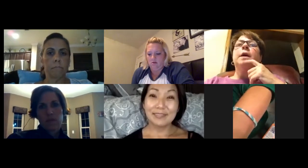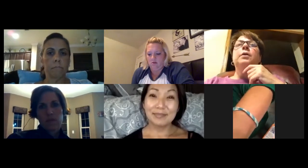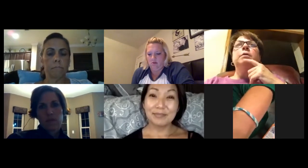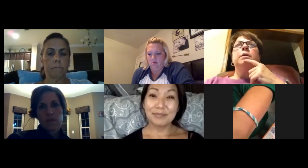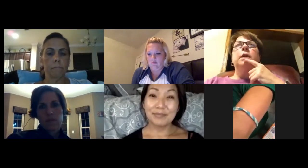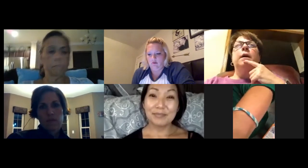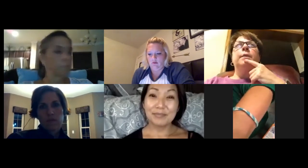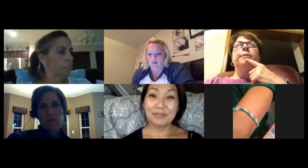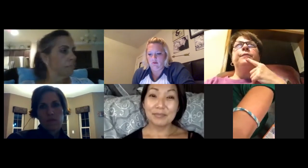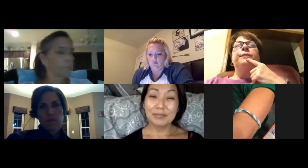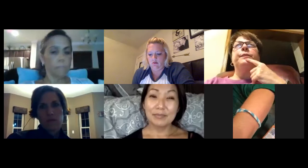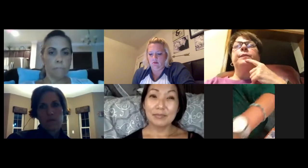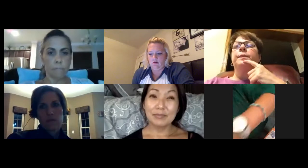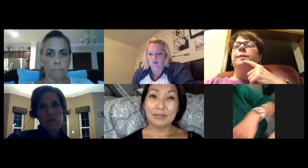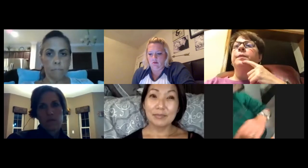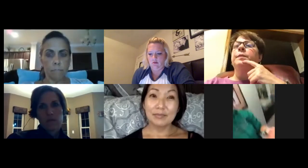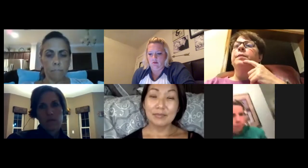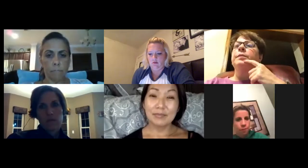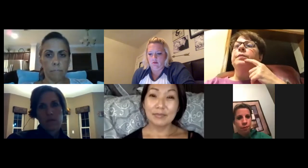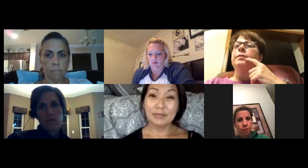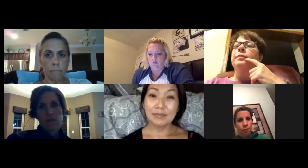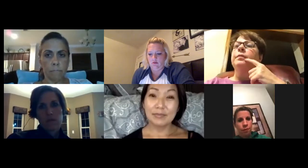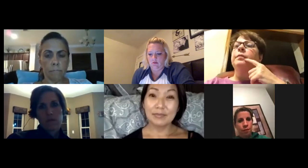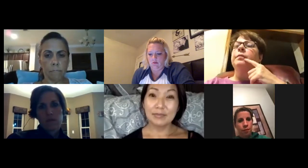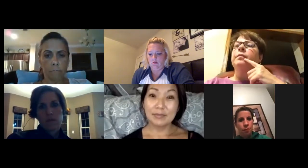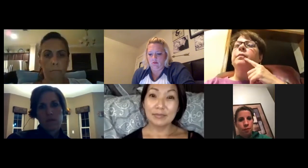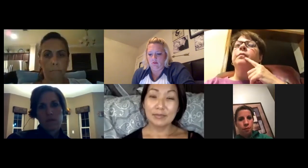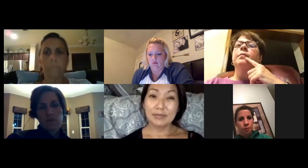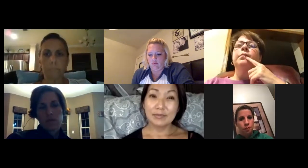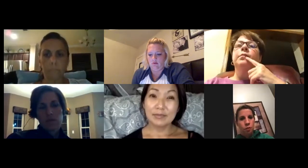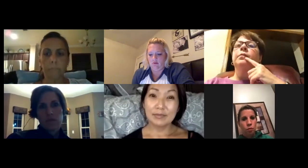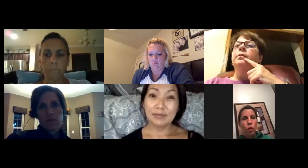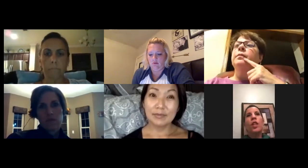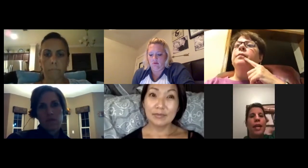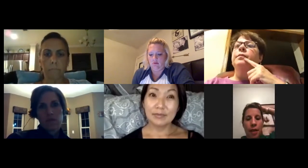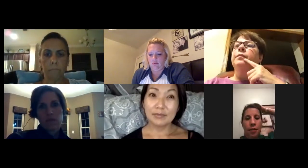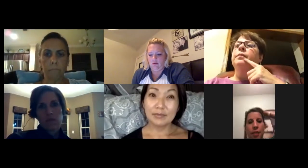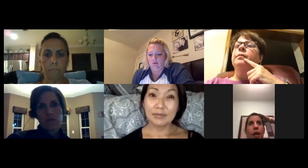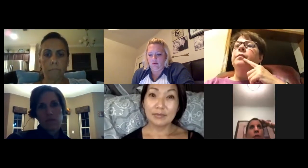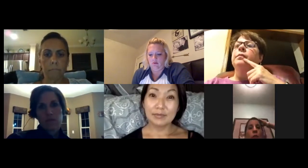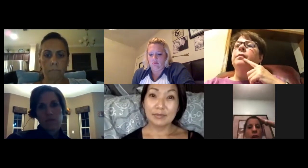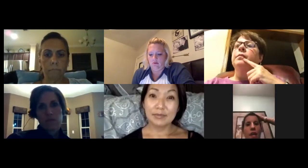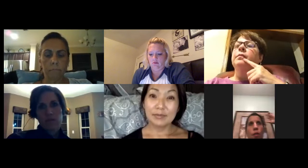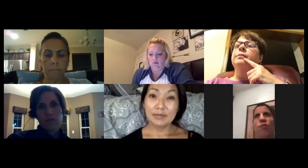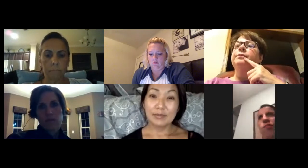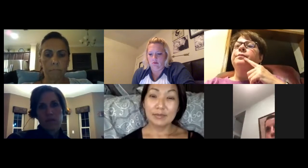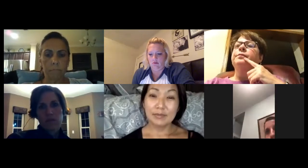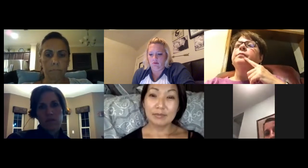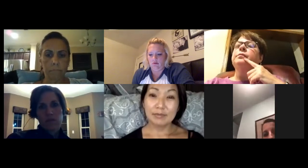so They were doing a lot of "my name is" kind of stuff, that kind of greeting. You're